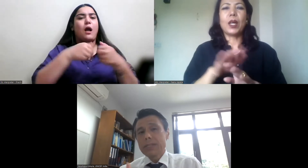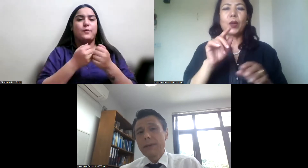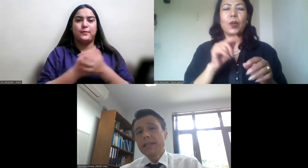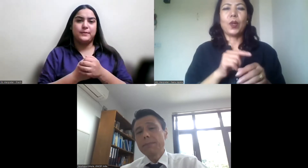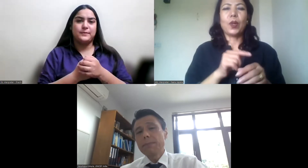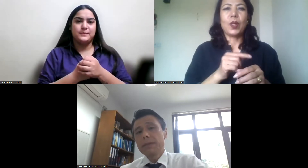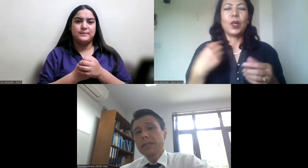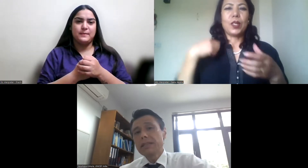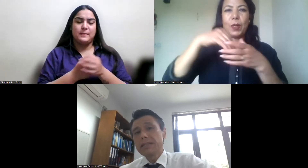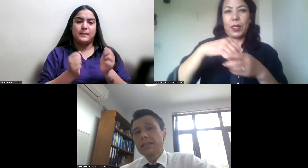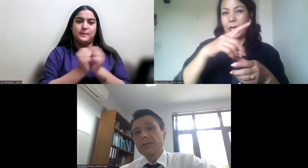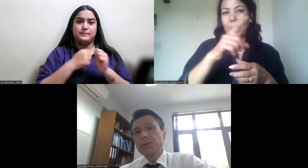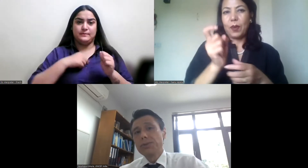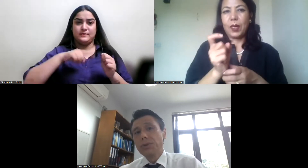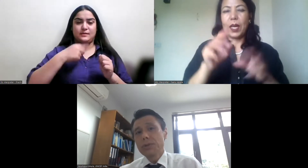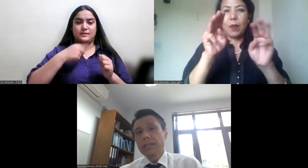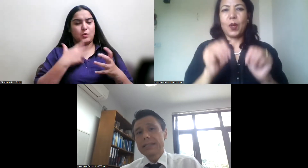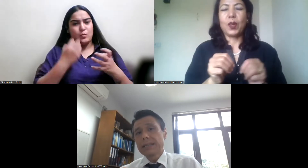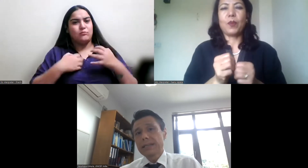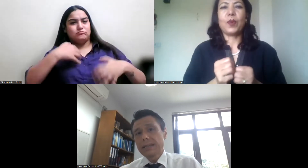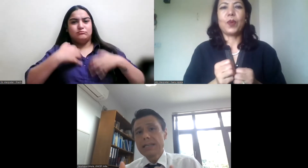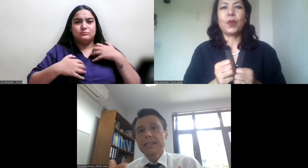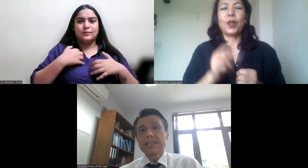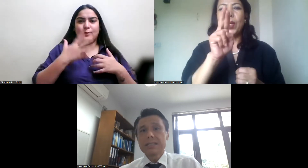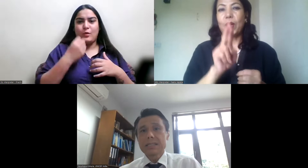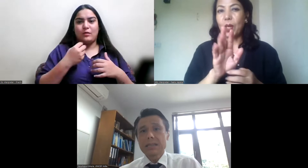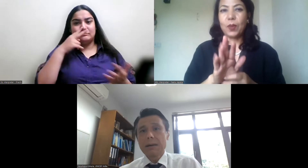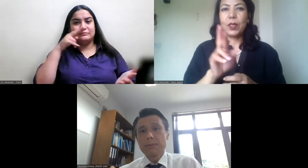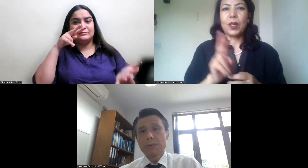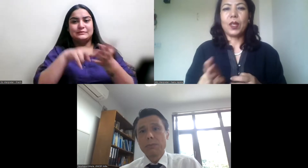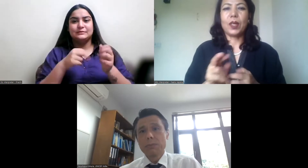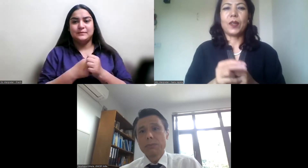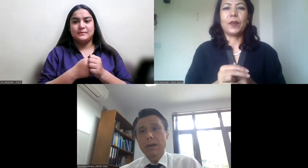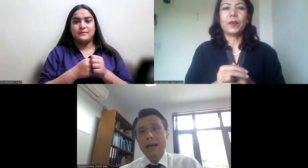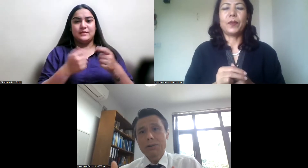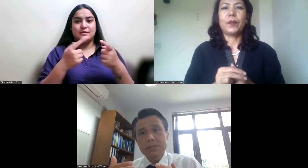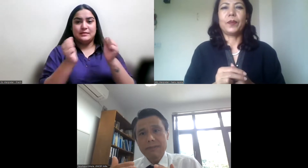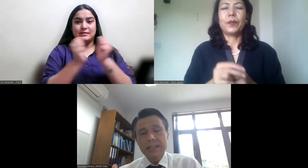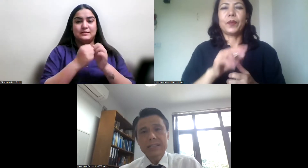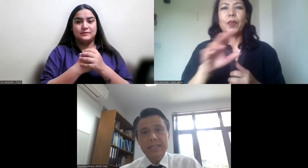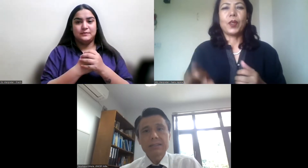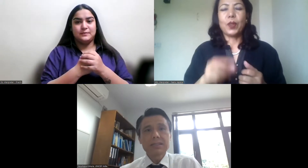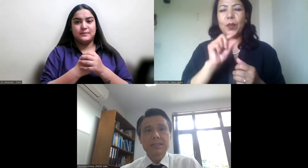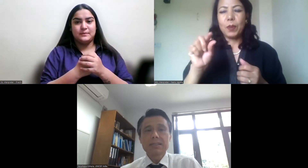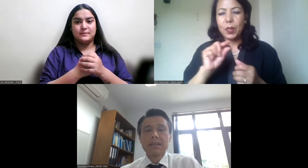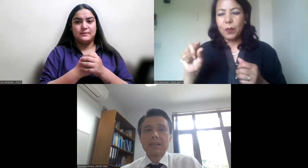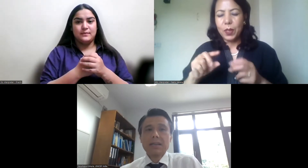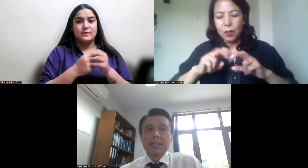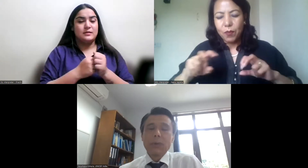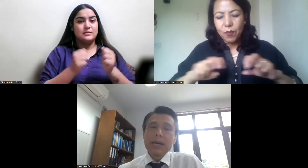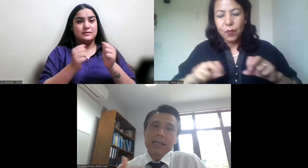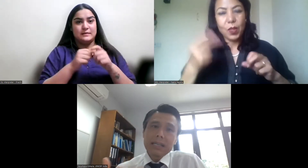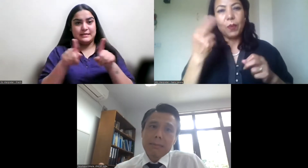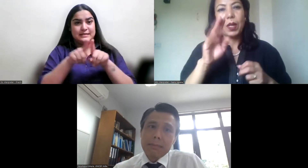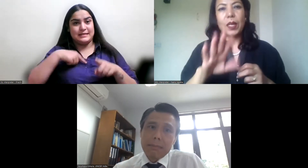I was very interested to note that case studies come from across various sectors.